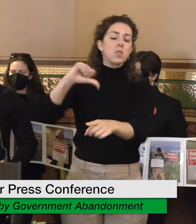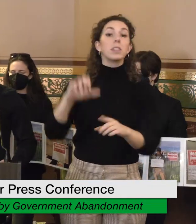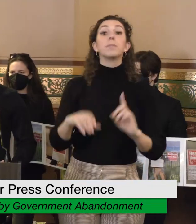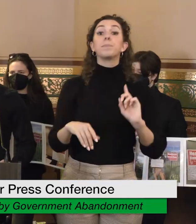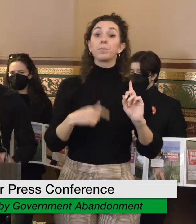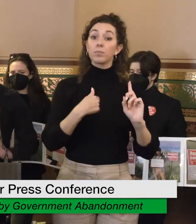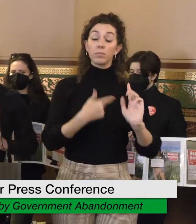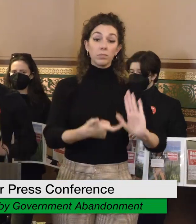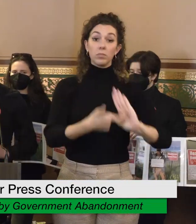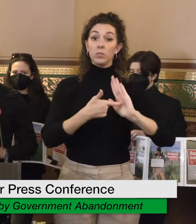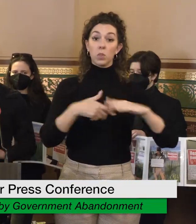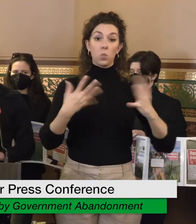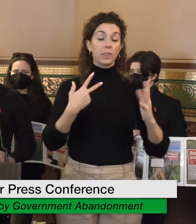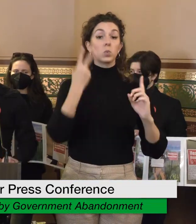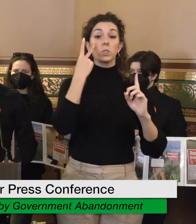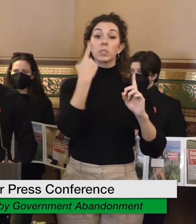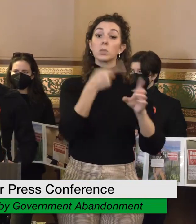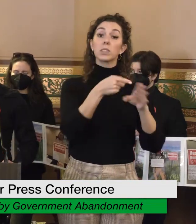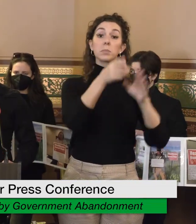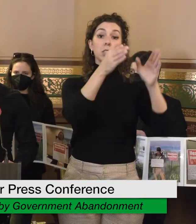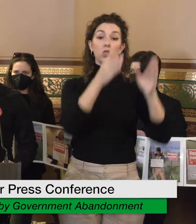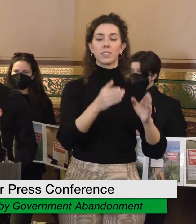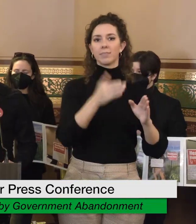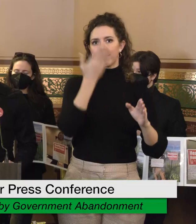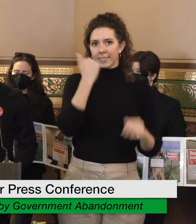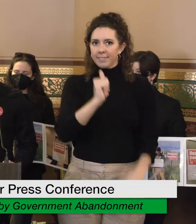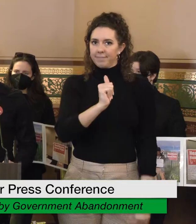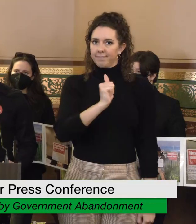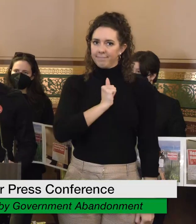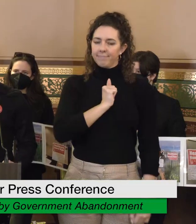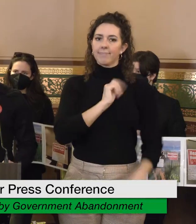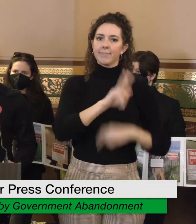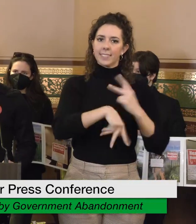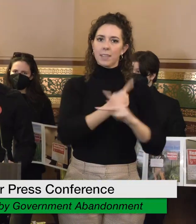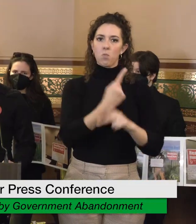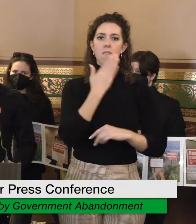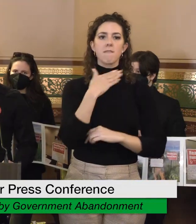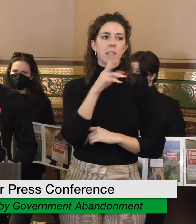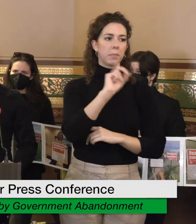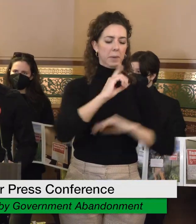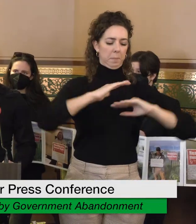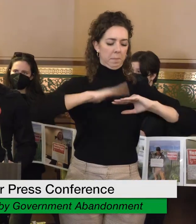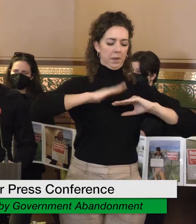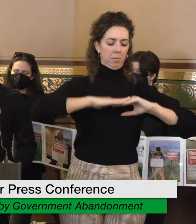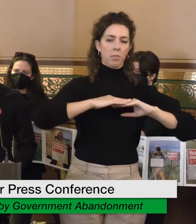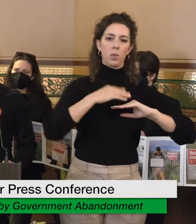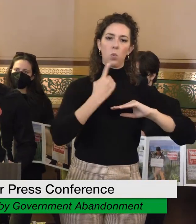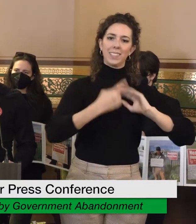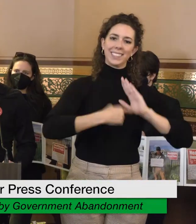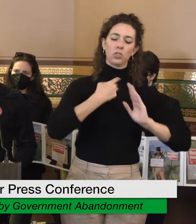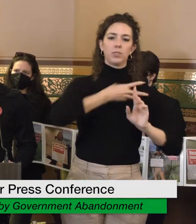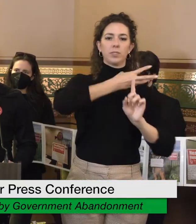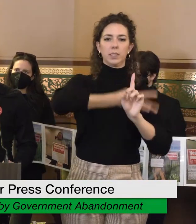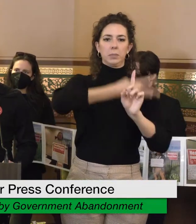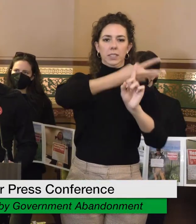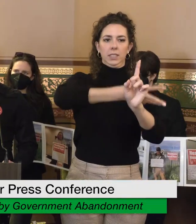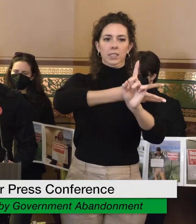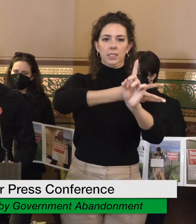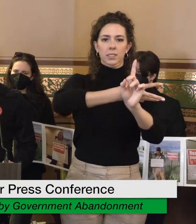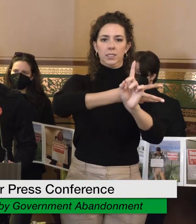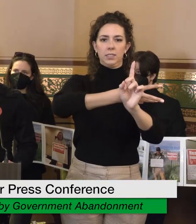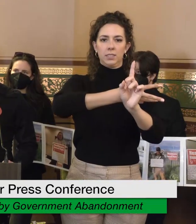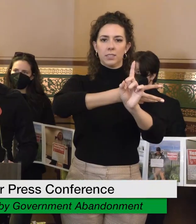I'm required to see my specialist as a type 1 diabetic a minimum of once every 6 months. It